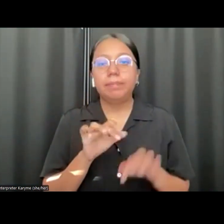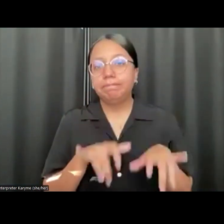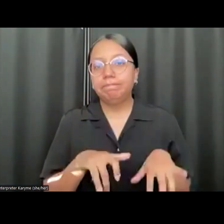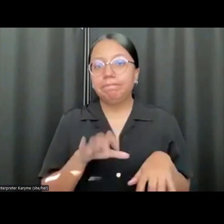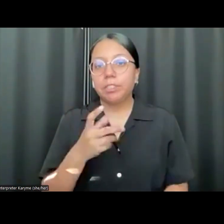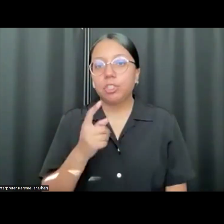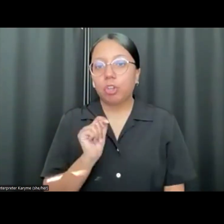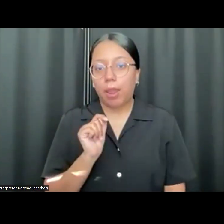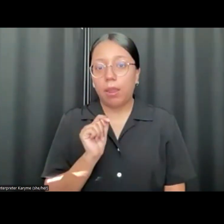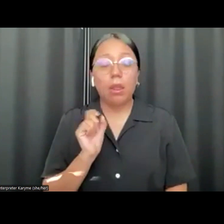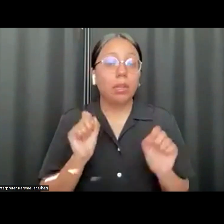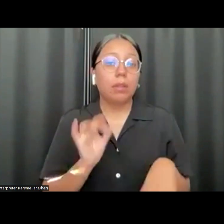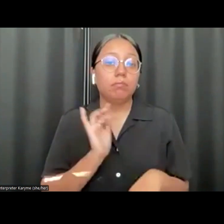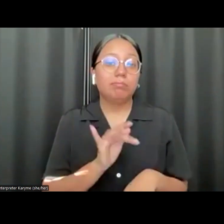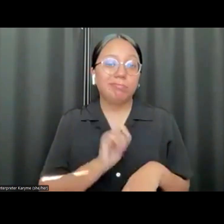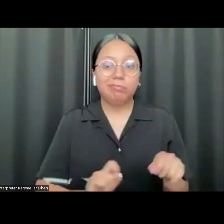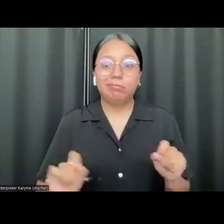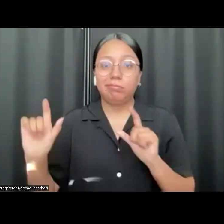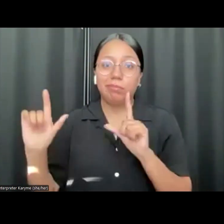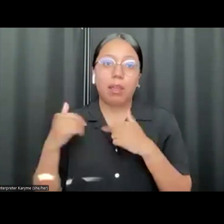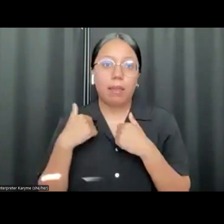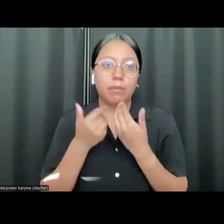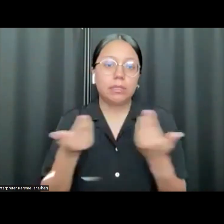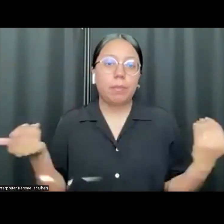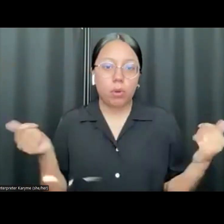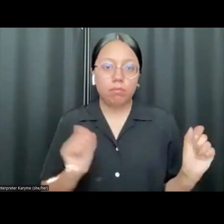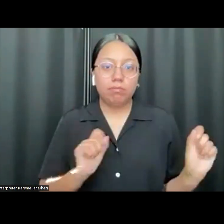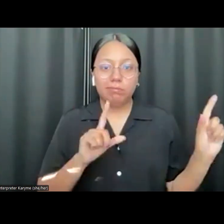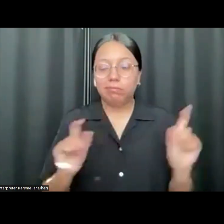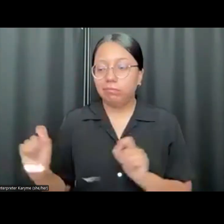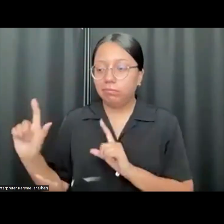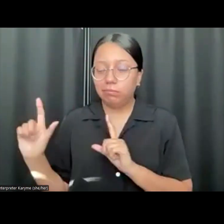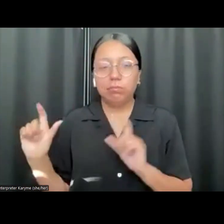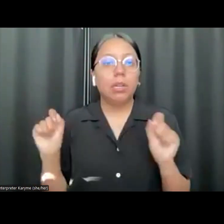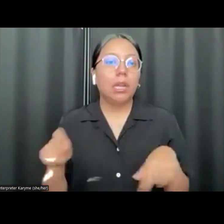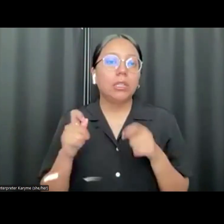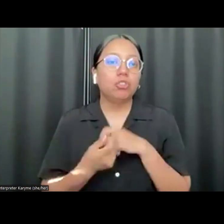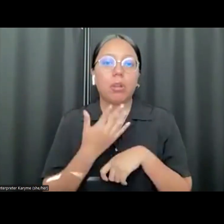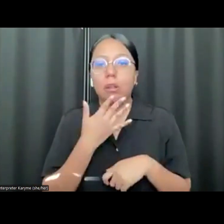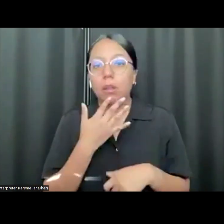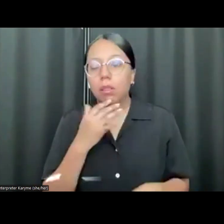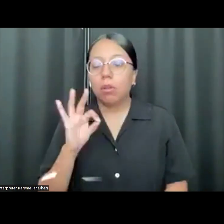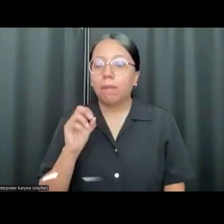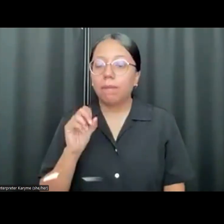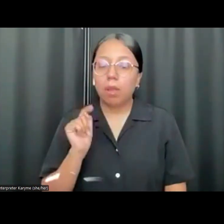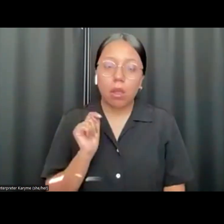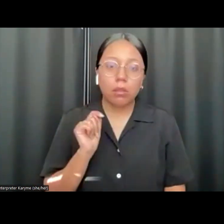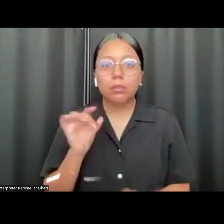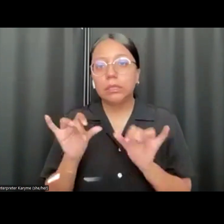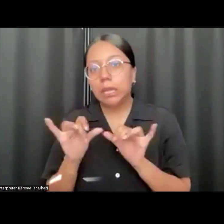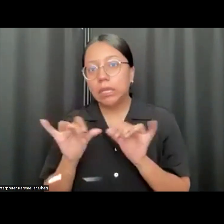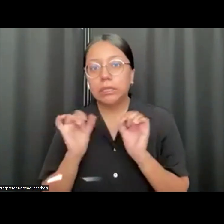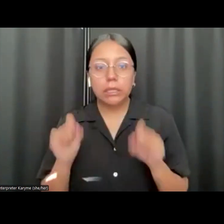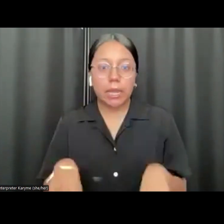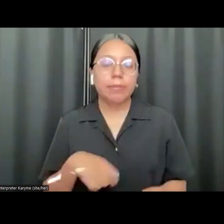where you can view the captions. You can change the color, size, and font that they're presented to you. Our ASL interpreter is